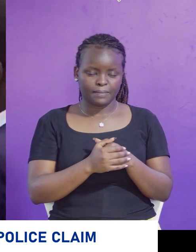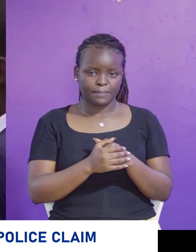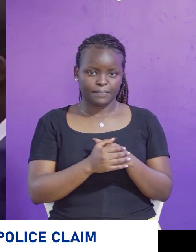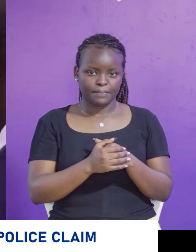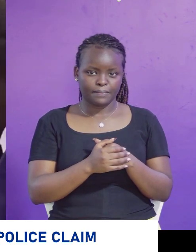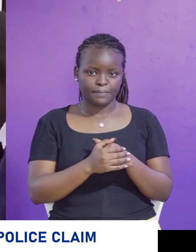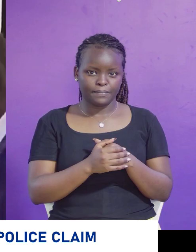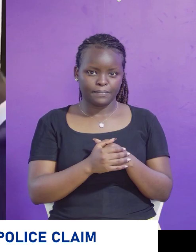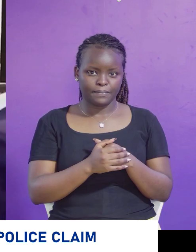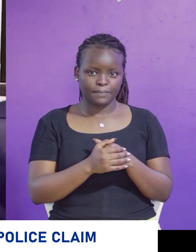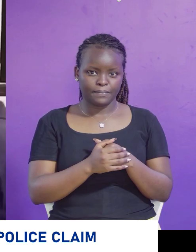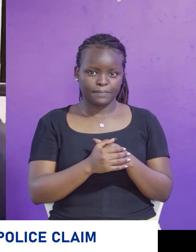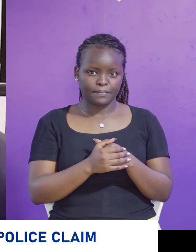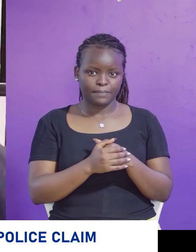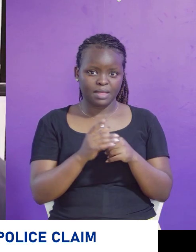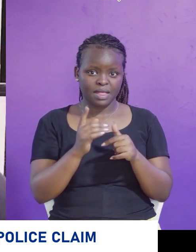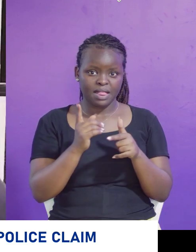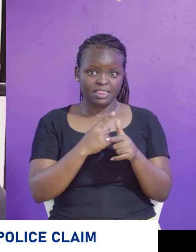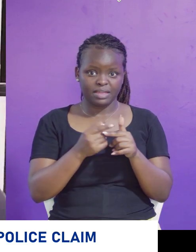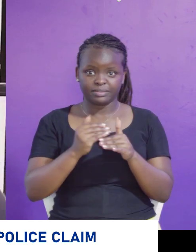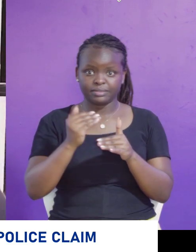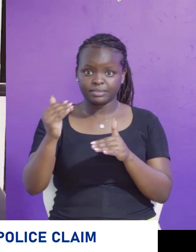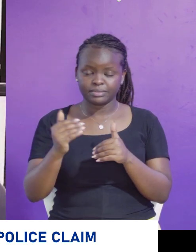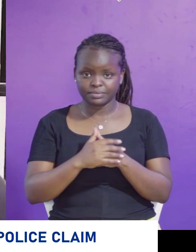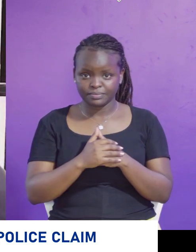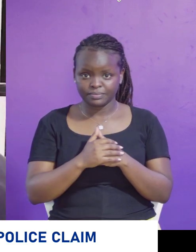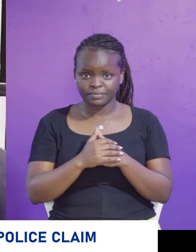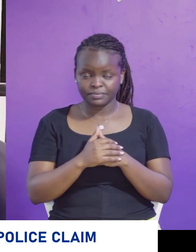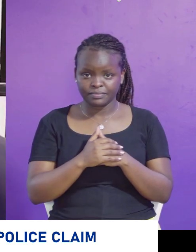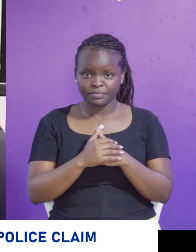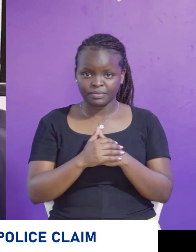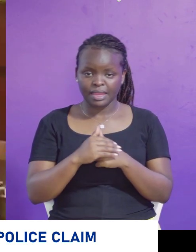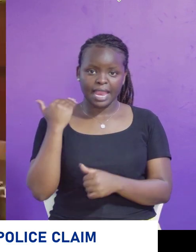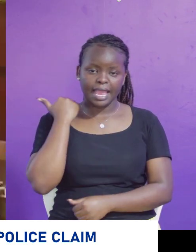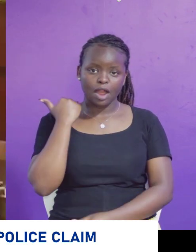Good. Then the next one? Kencom.